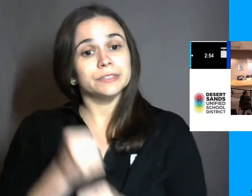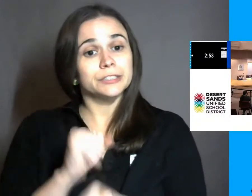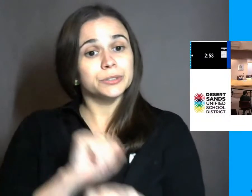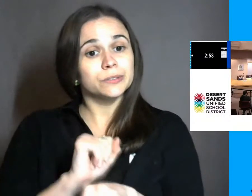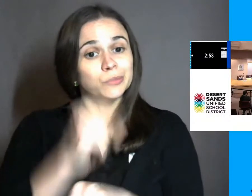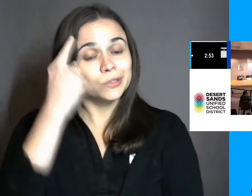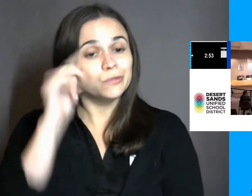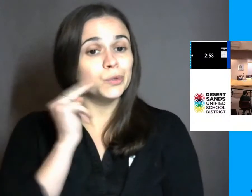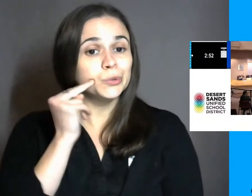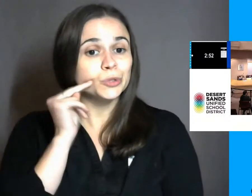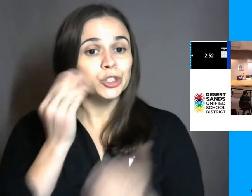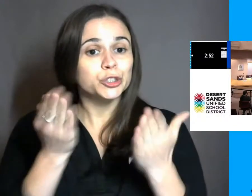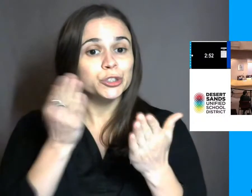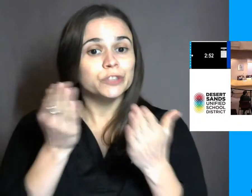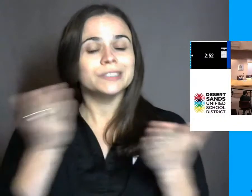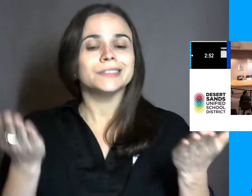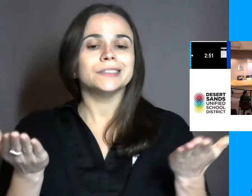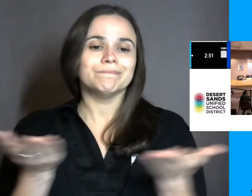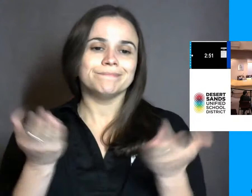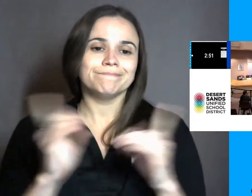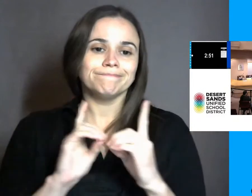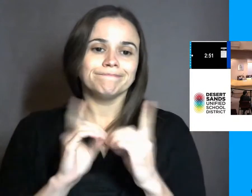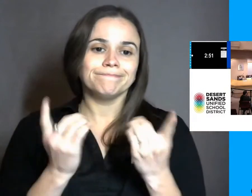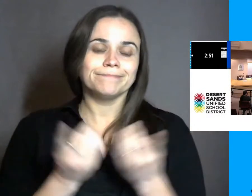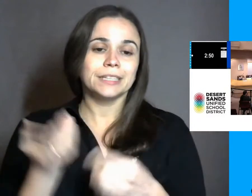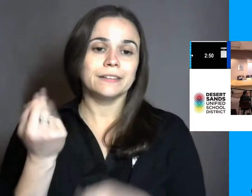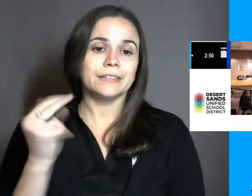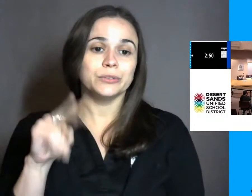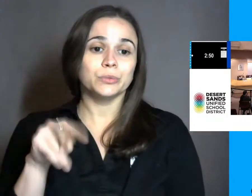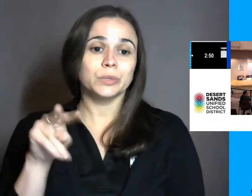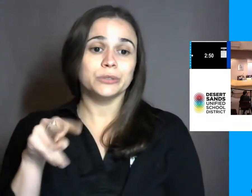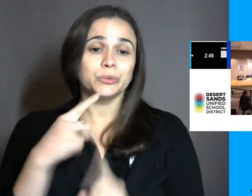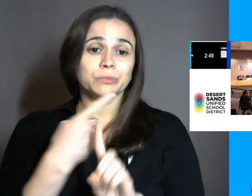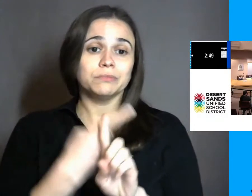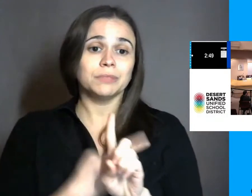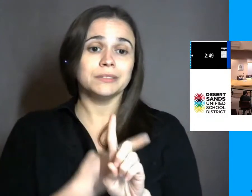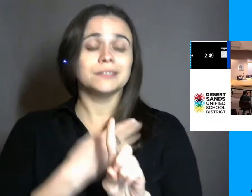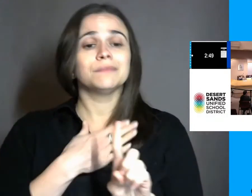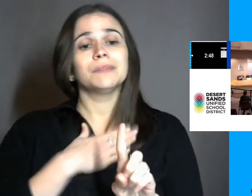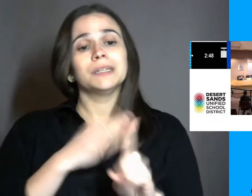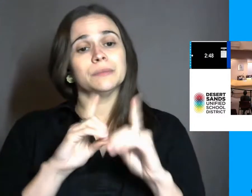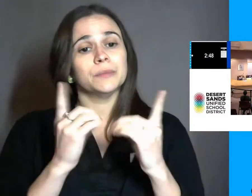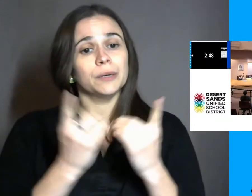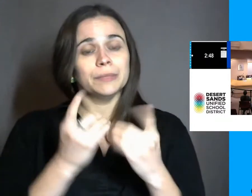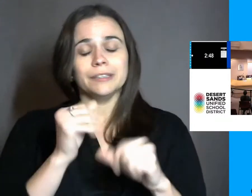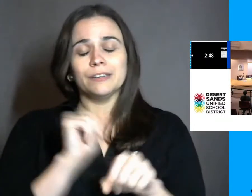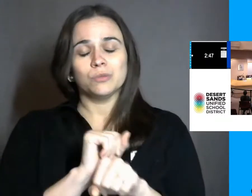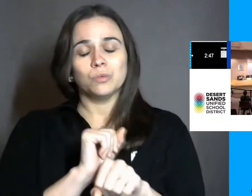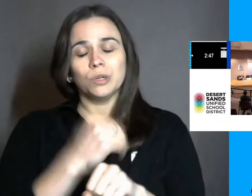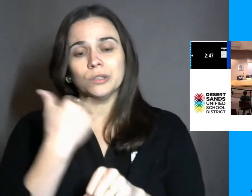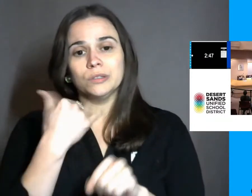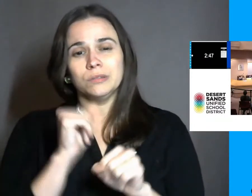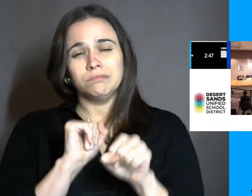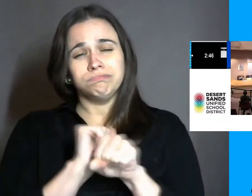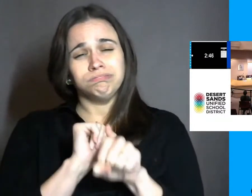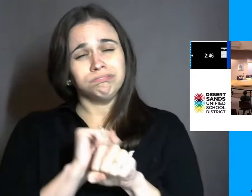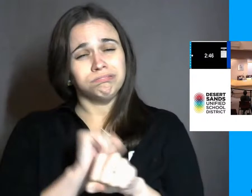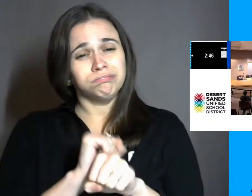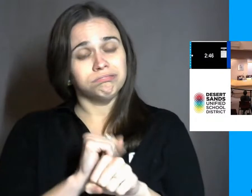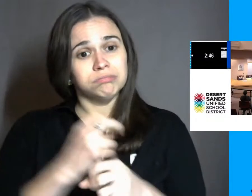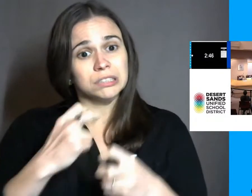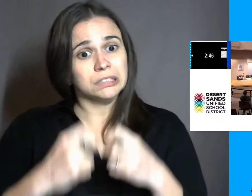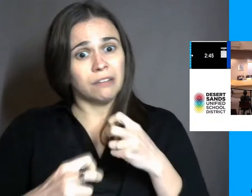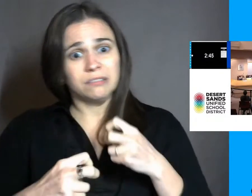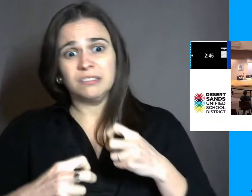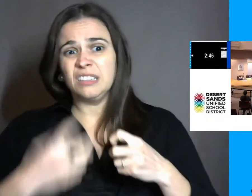Unified. For the last 22 months, my department has worked feverishly in extreme temperatures, feeding the community